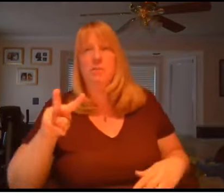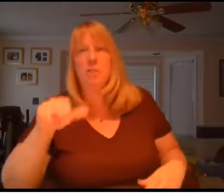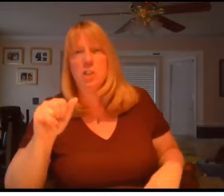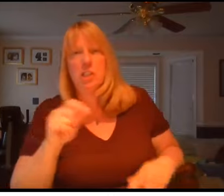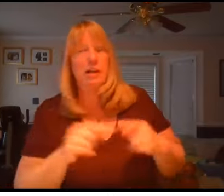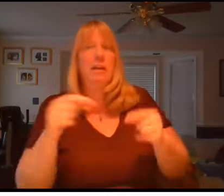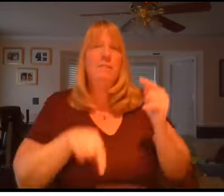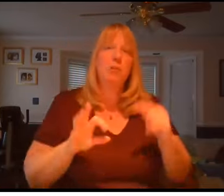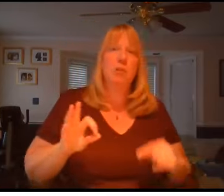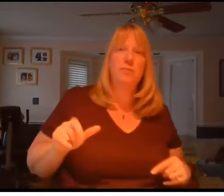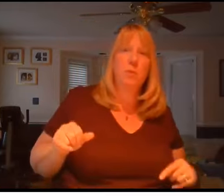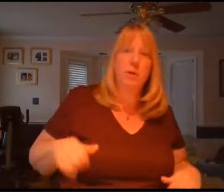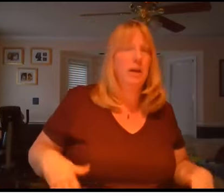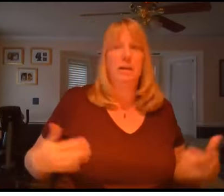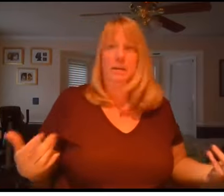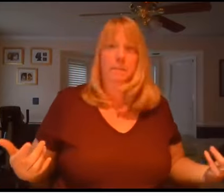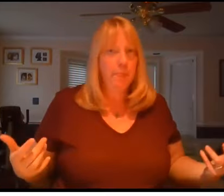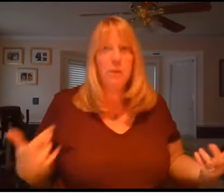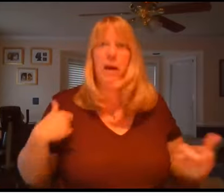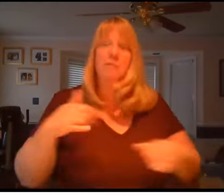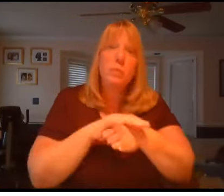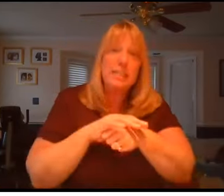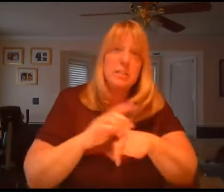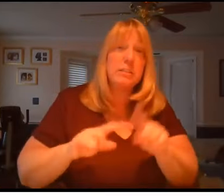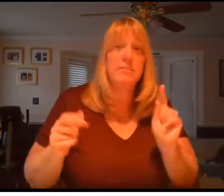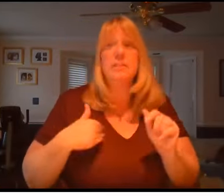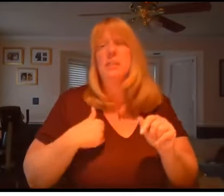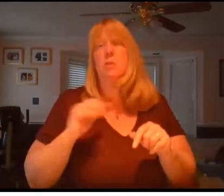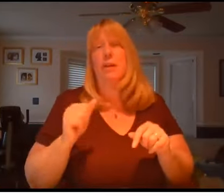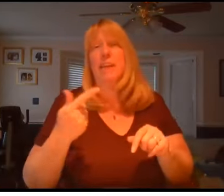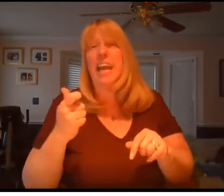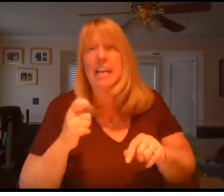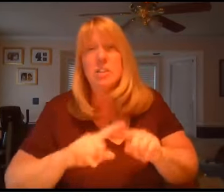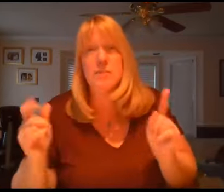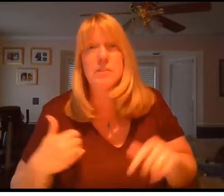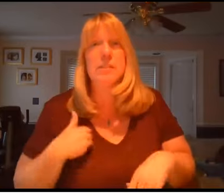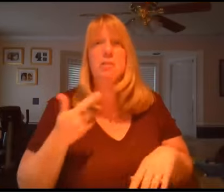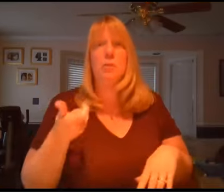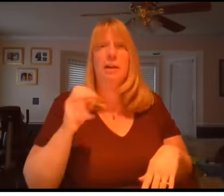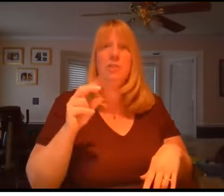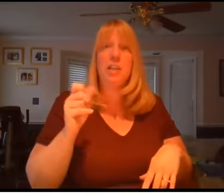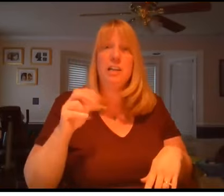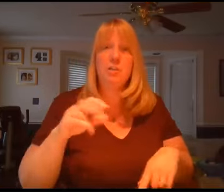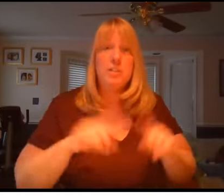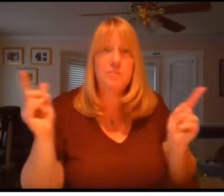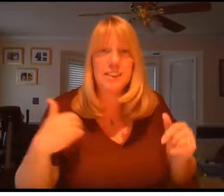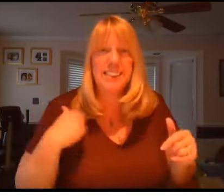And that's how you have different signs in different states, like California and Virginia. And there's also age